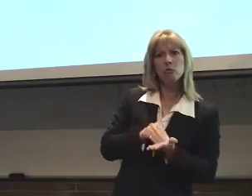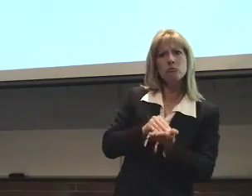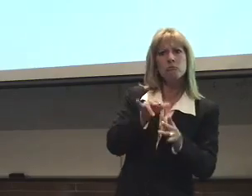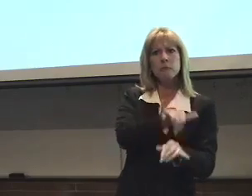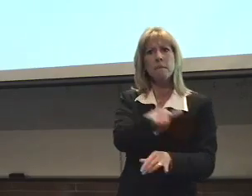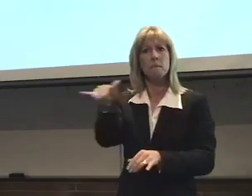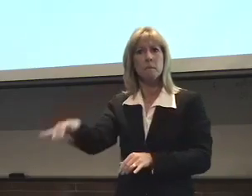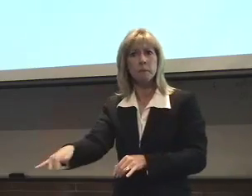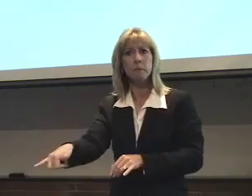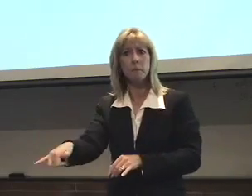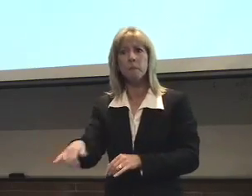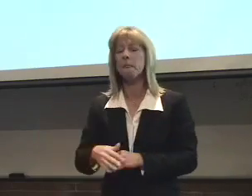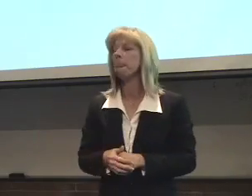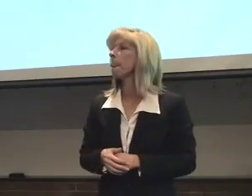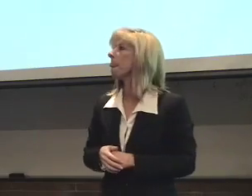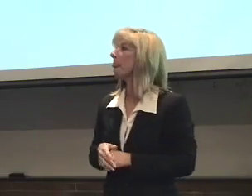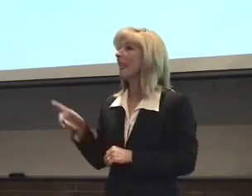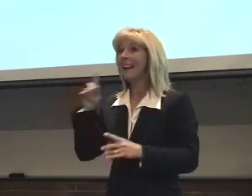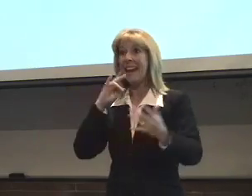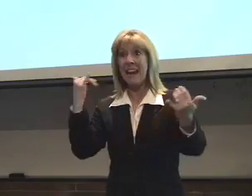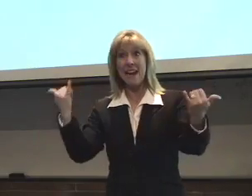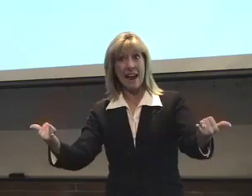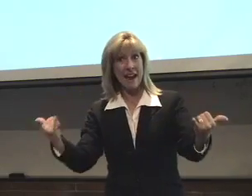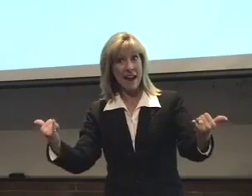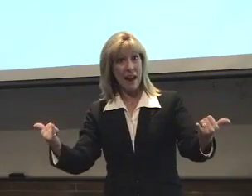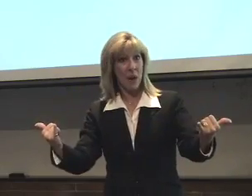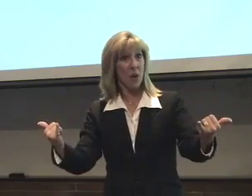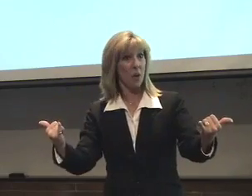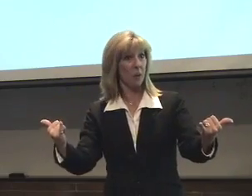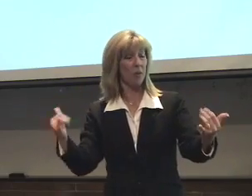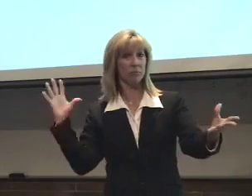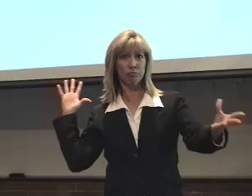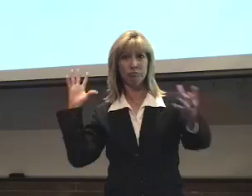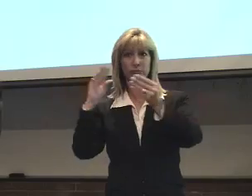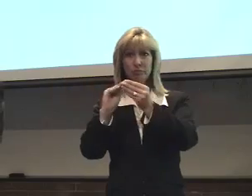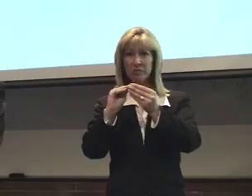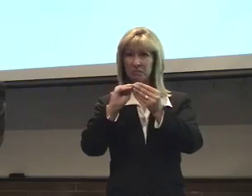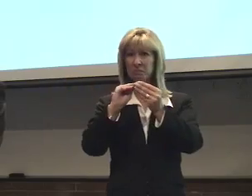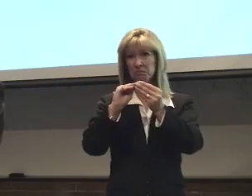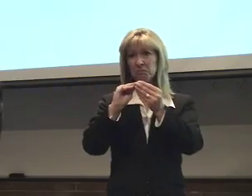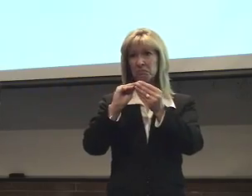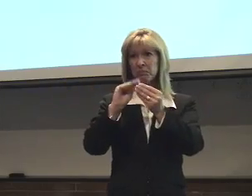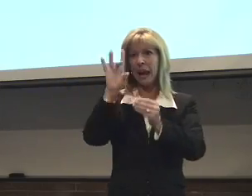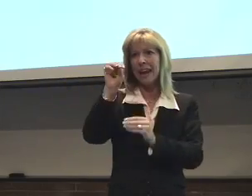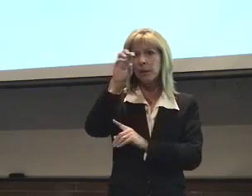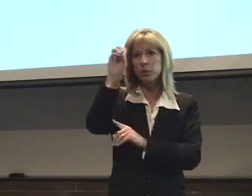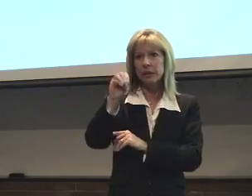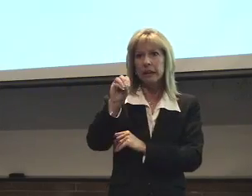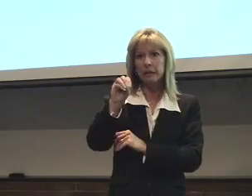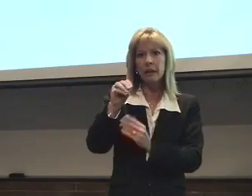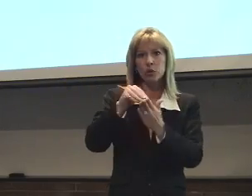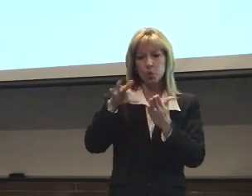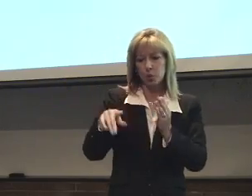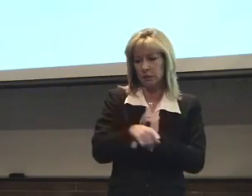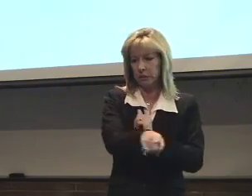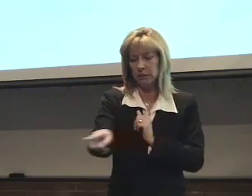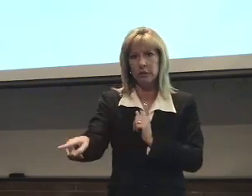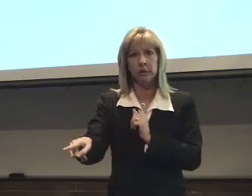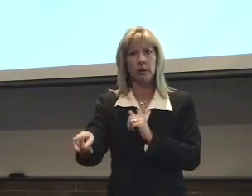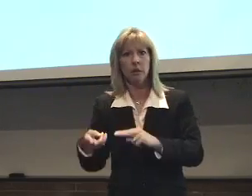is over 80% of our students in that 5-year period, we've doubled the national reading level. Most